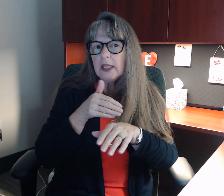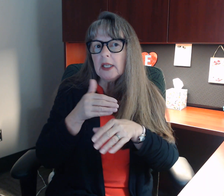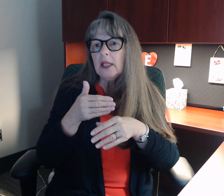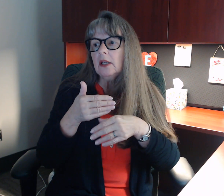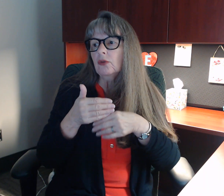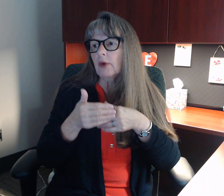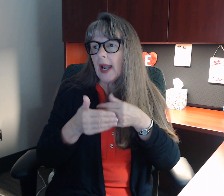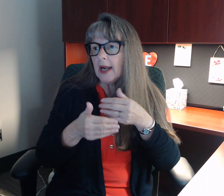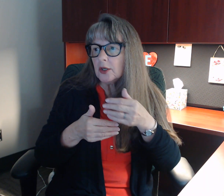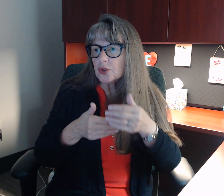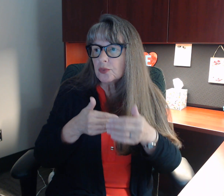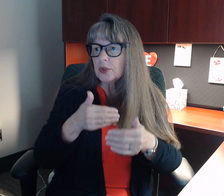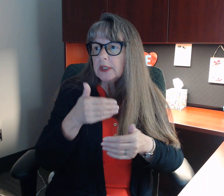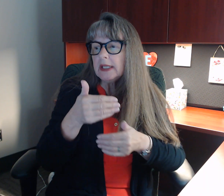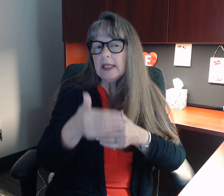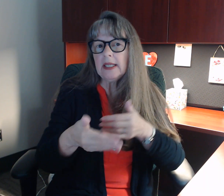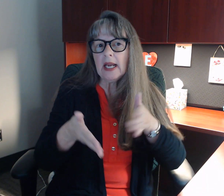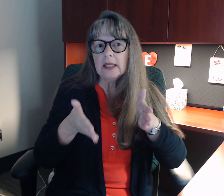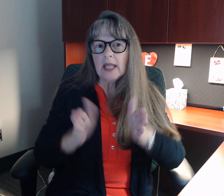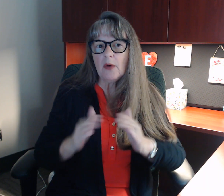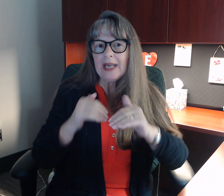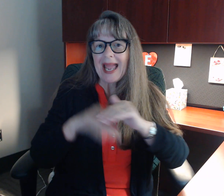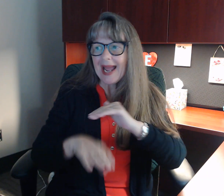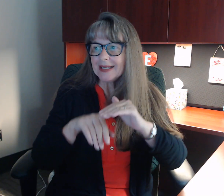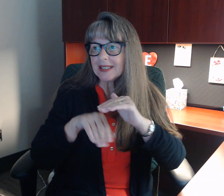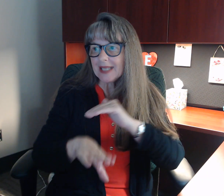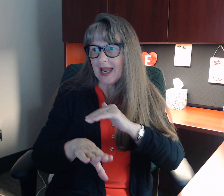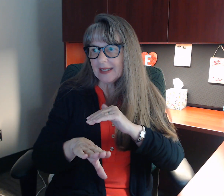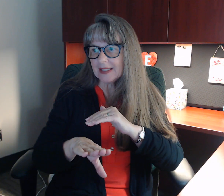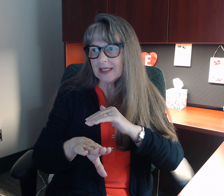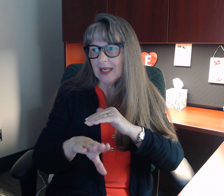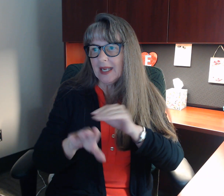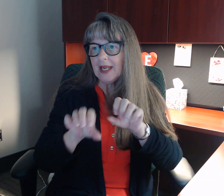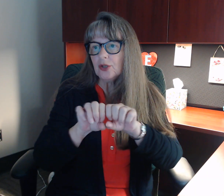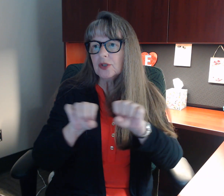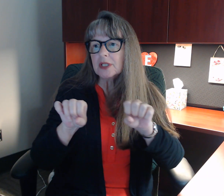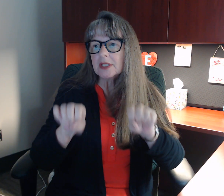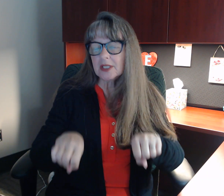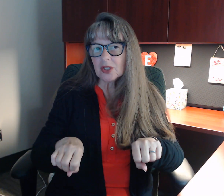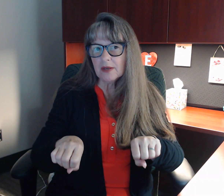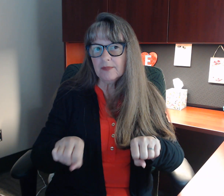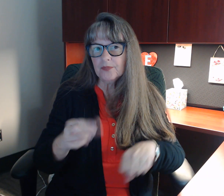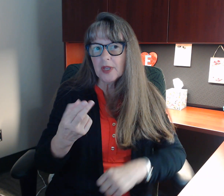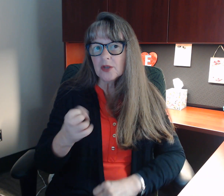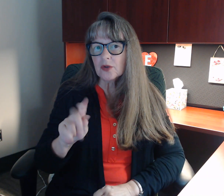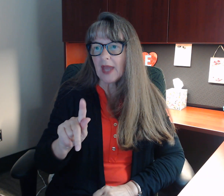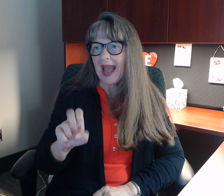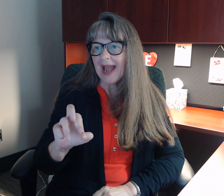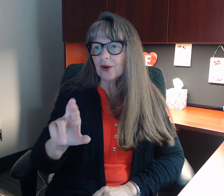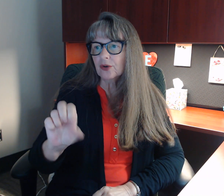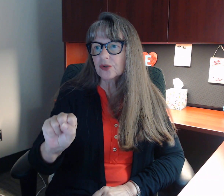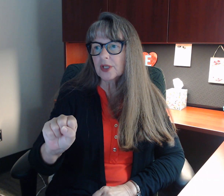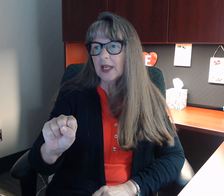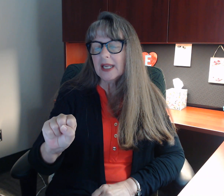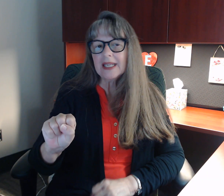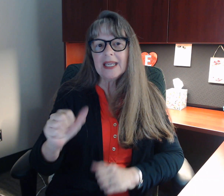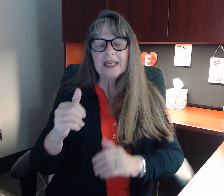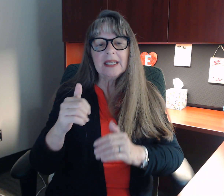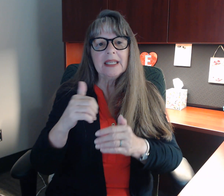slowly, gradually allowing access into the system so the hackers can